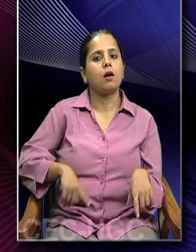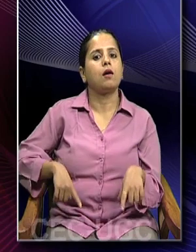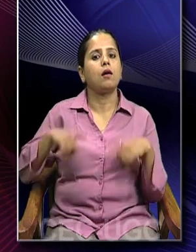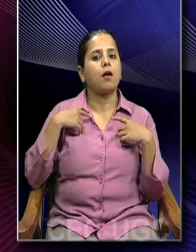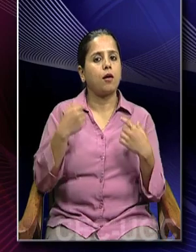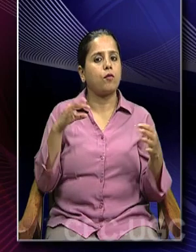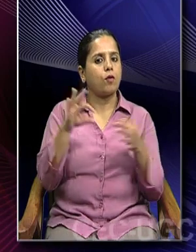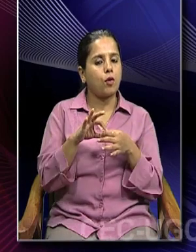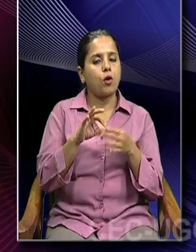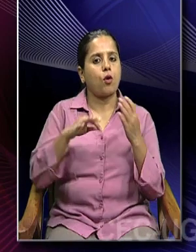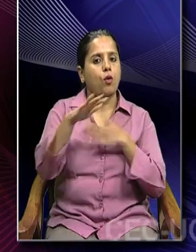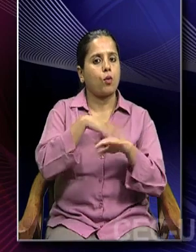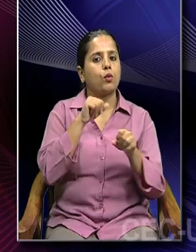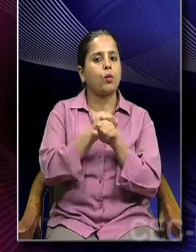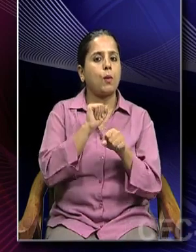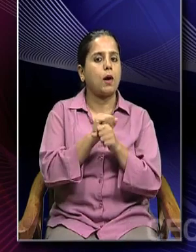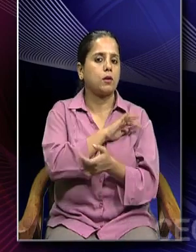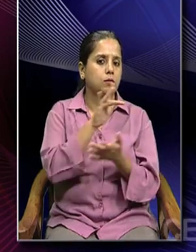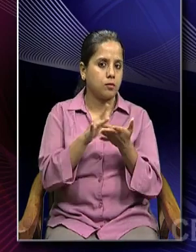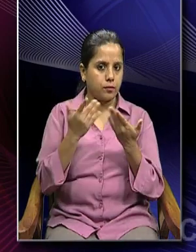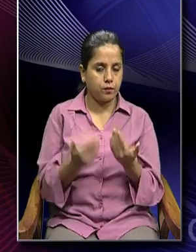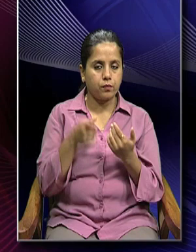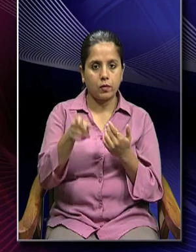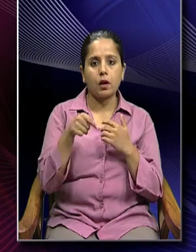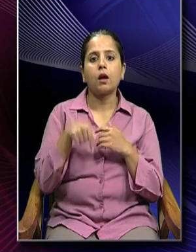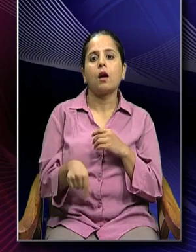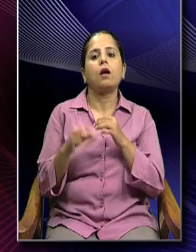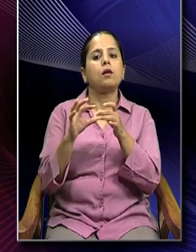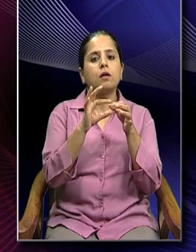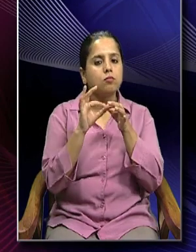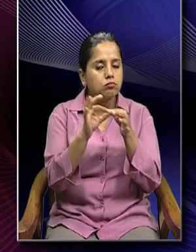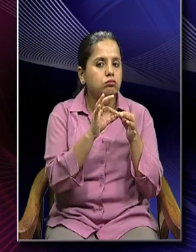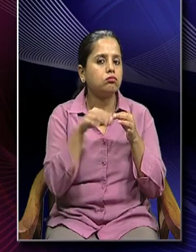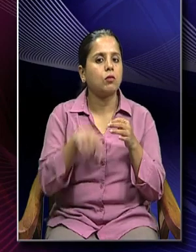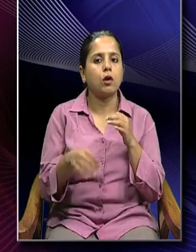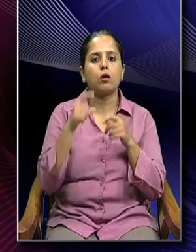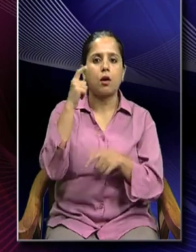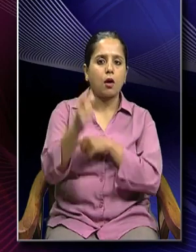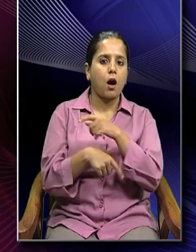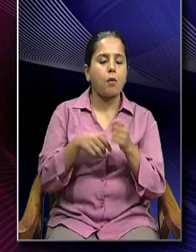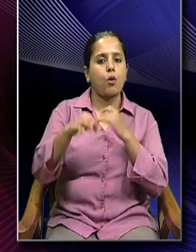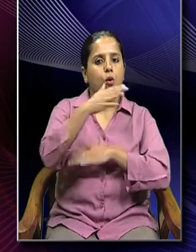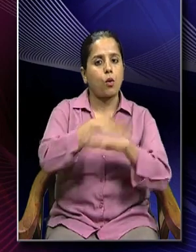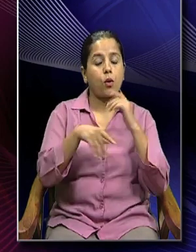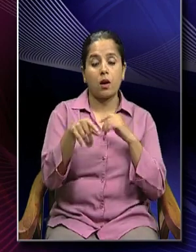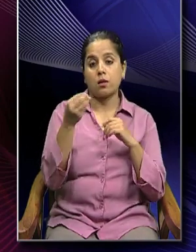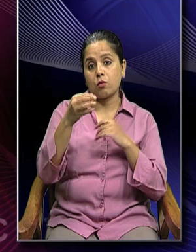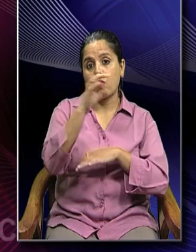the office, the workplace, and the networked corporate organizations, the organizations which are